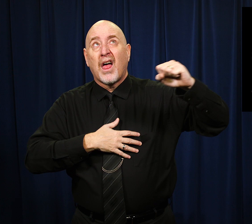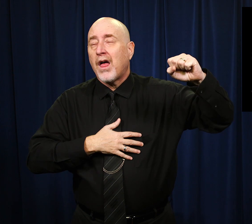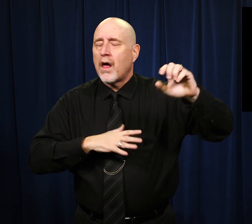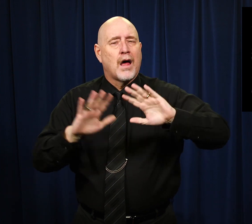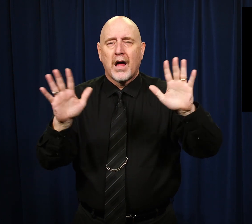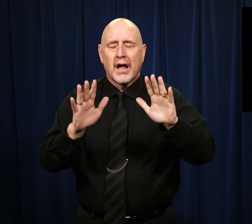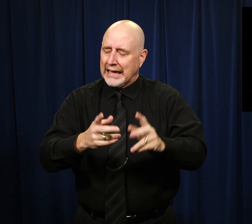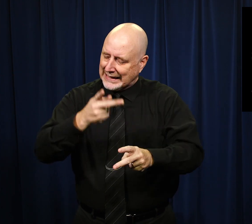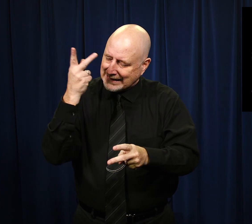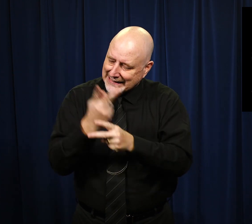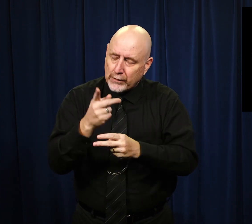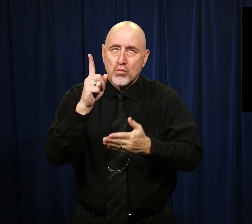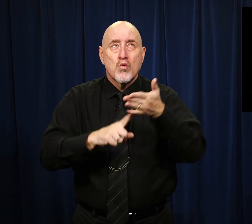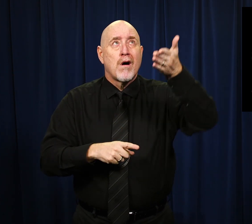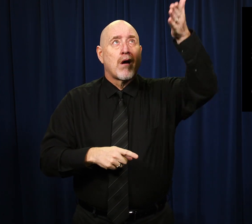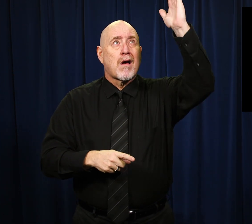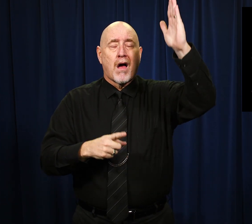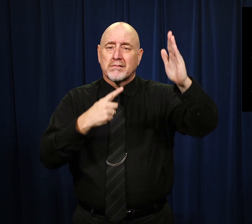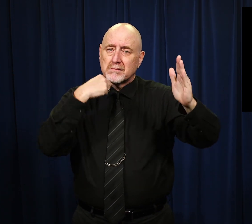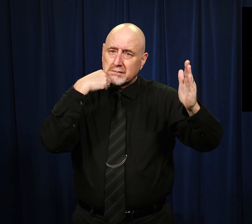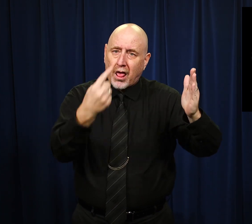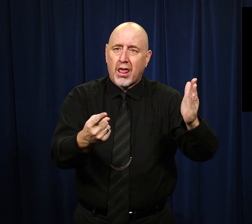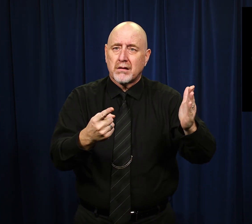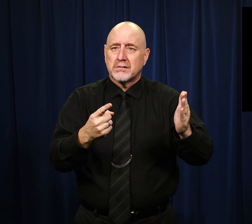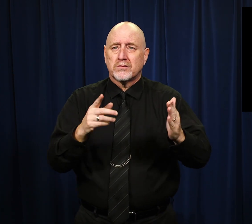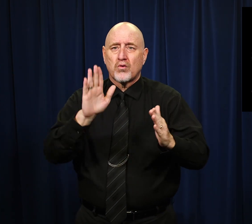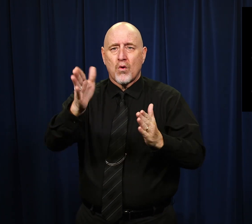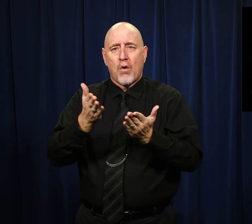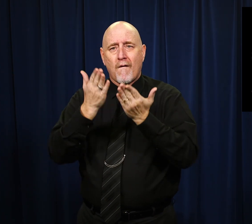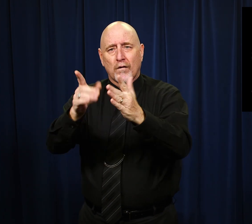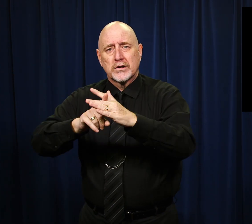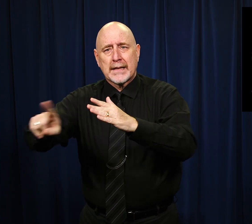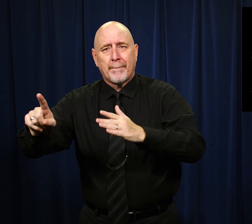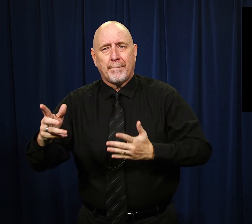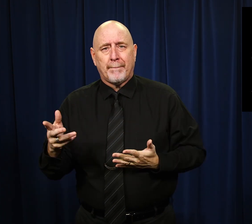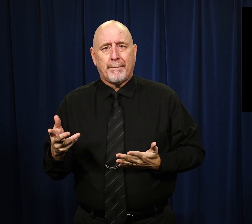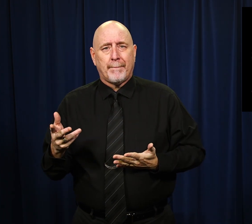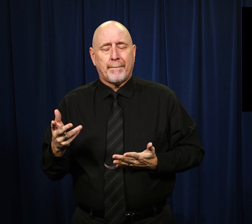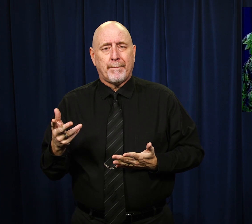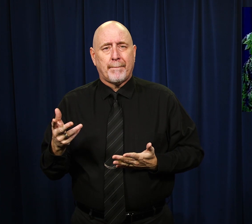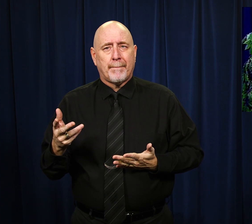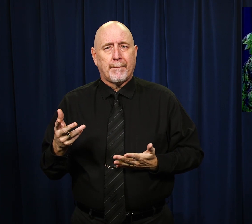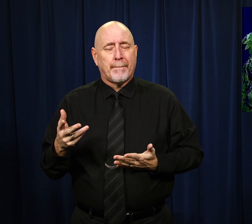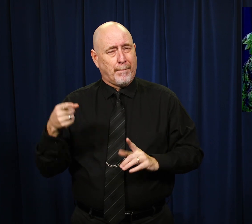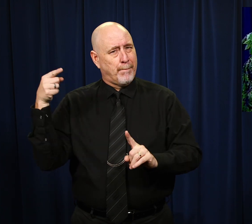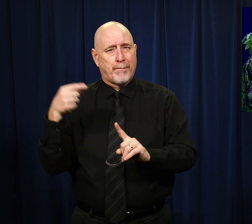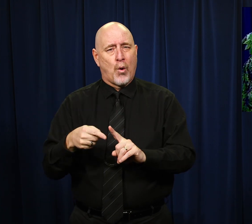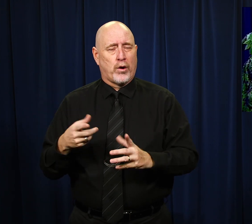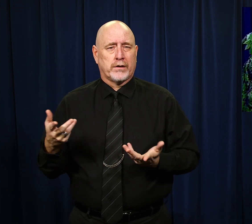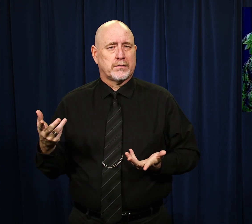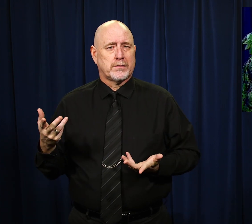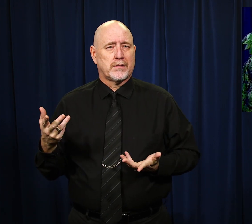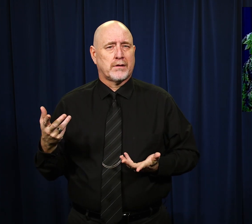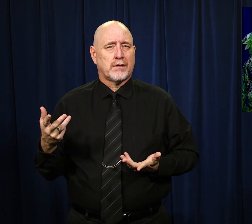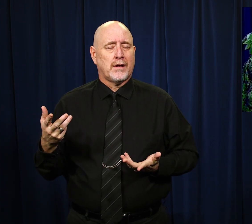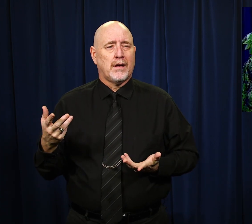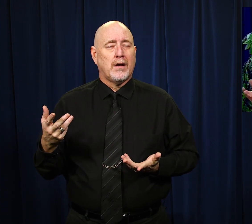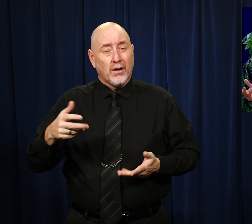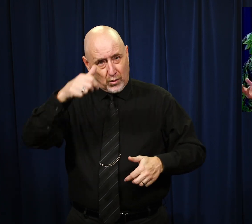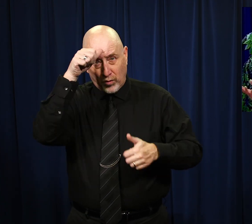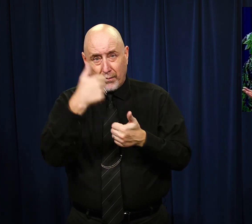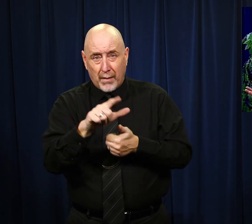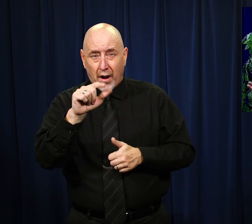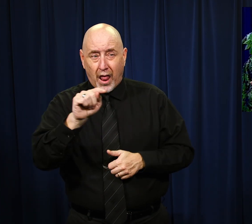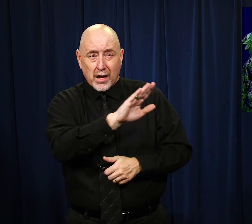fast to God's way of escape. That's the point that's being made. Look,